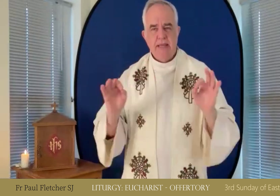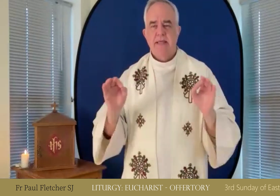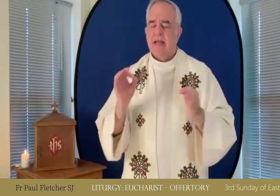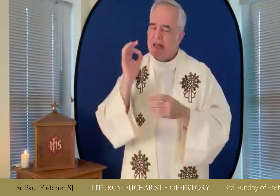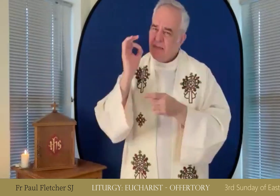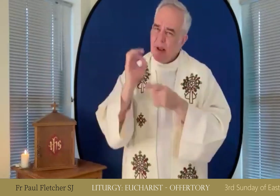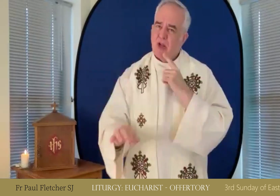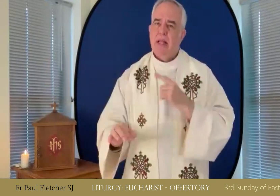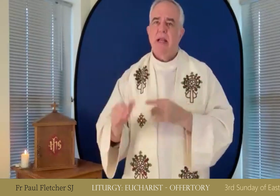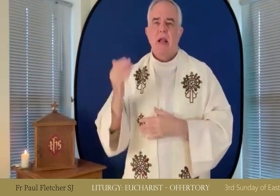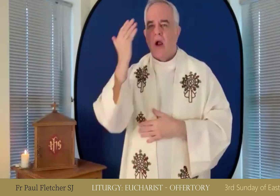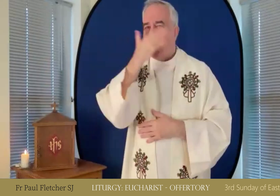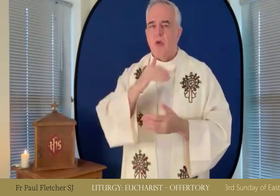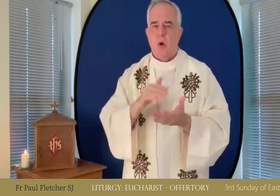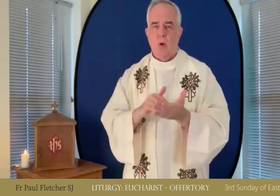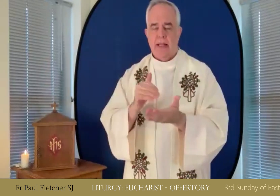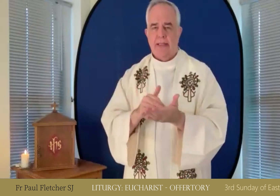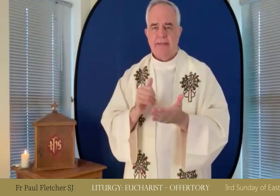Peace, especially in the Holy Land.